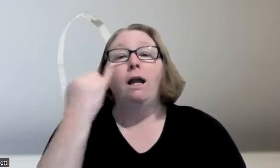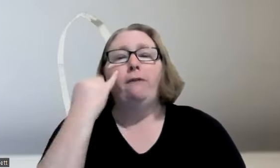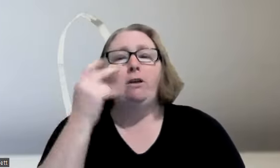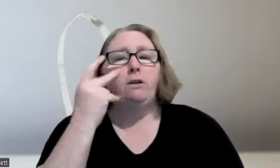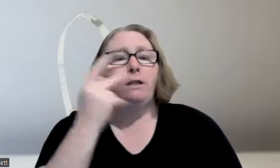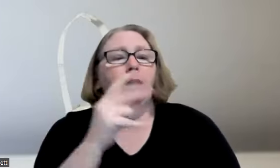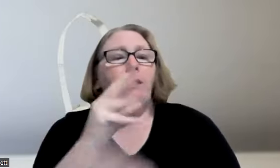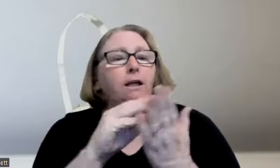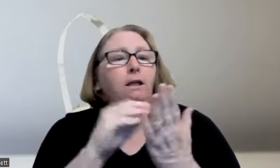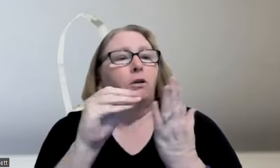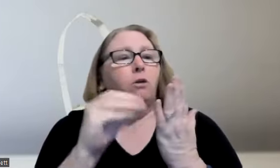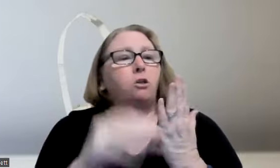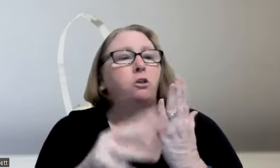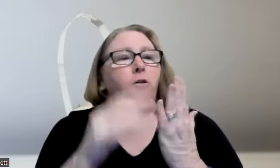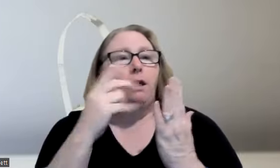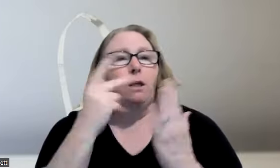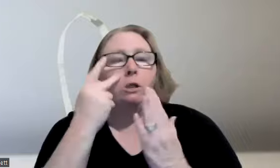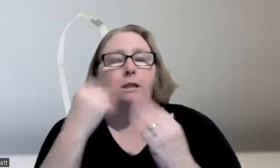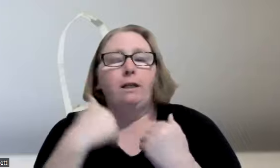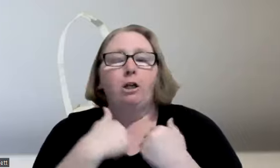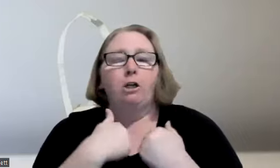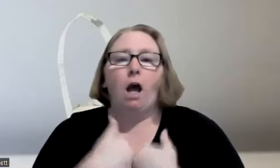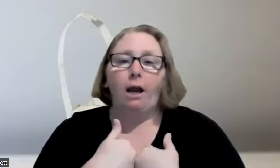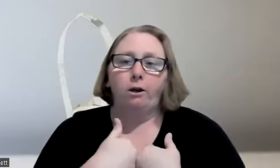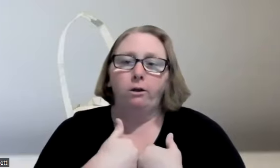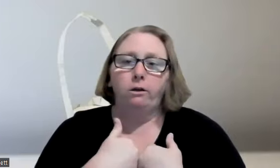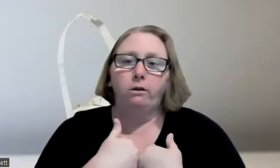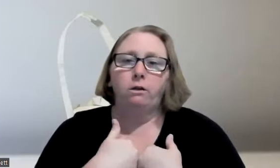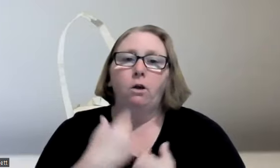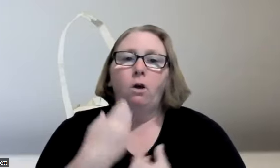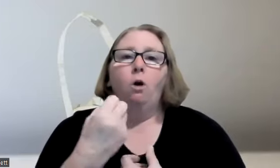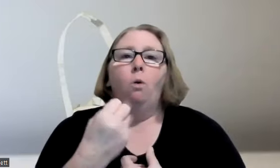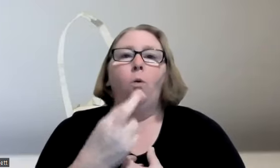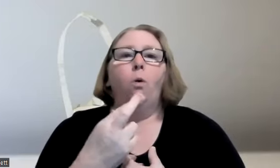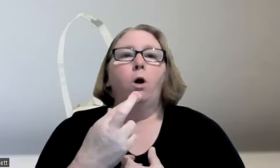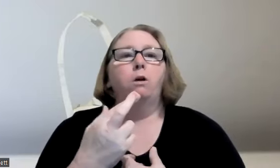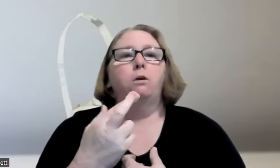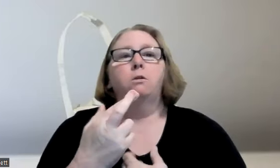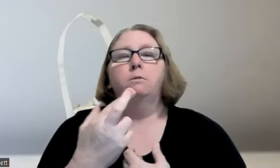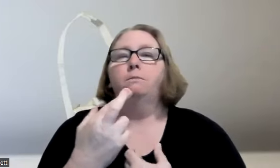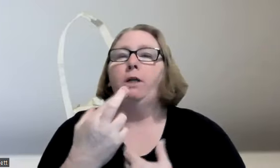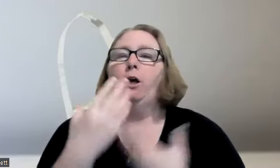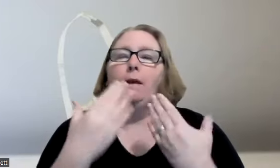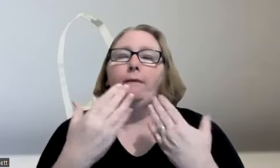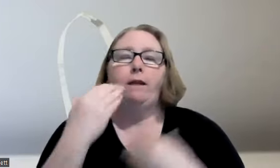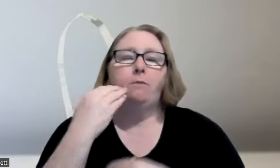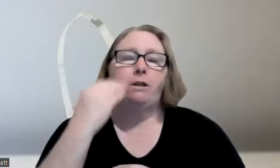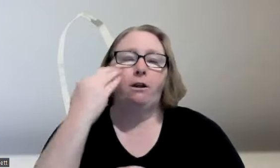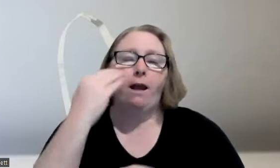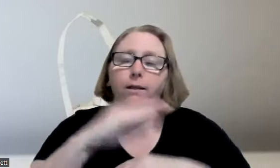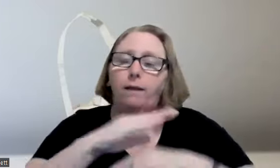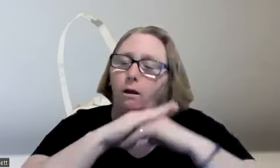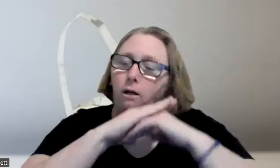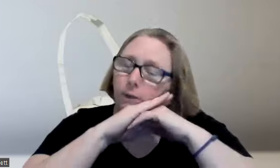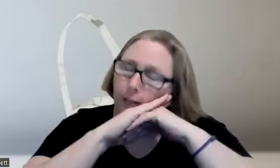If you see that the student looks like they're tired, or maybe they put their head down on the